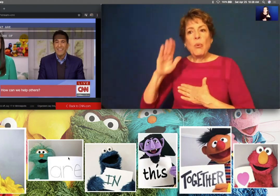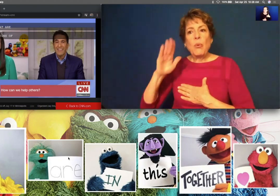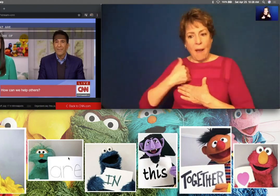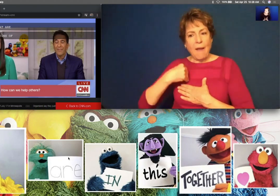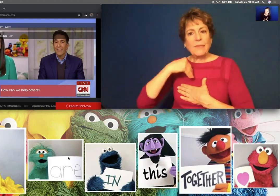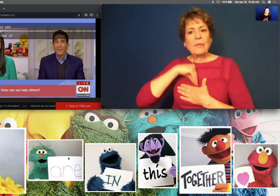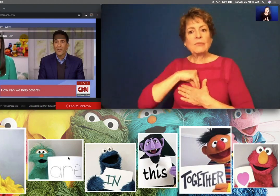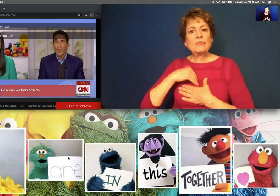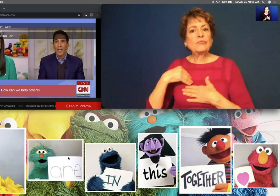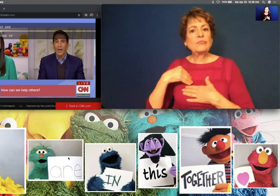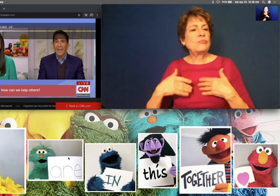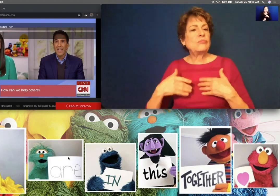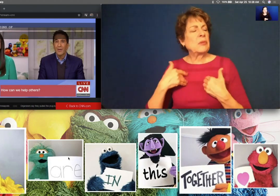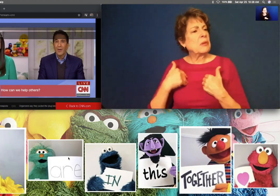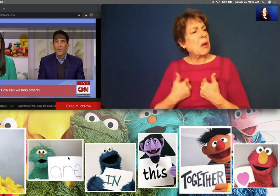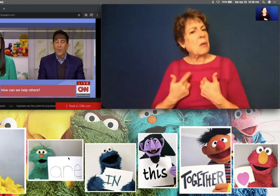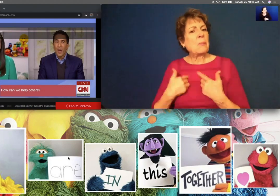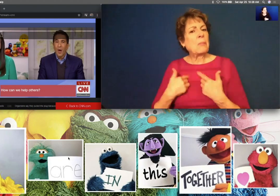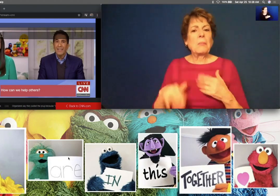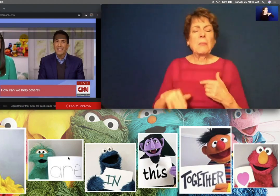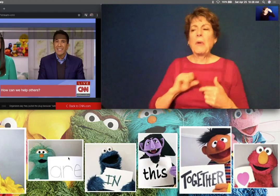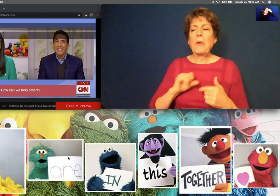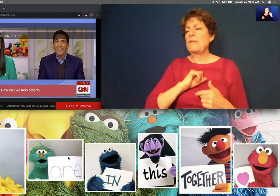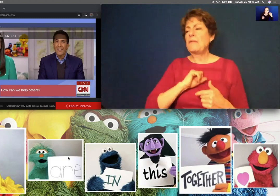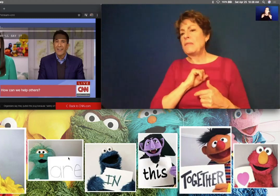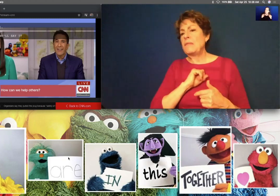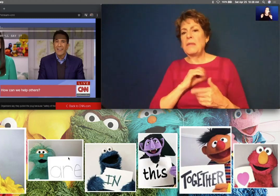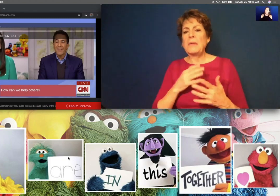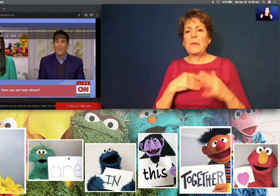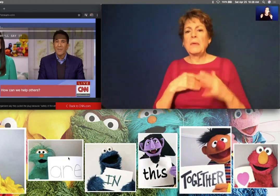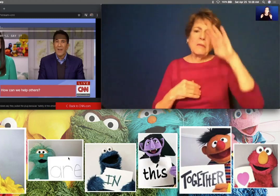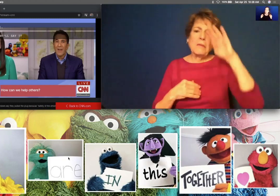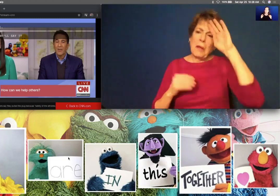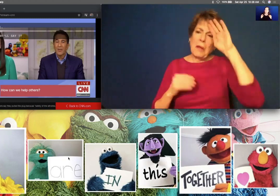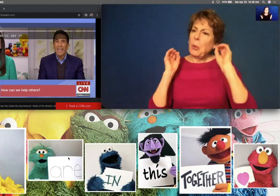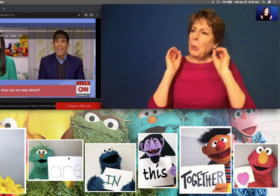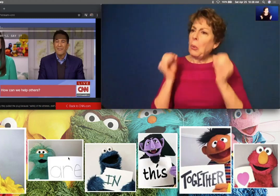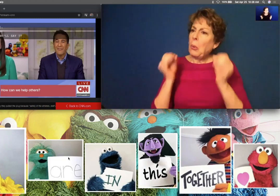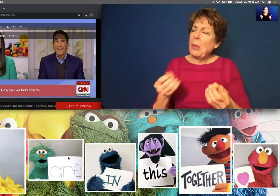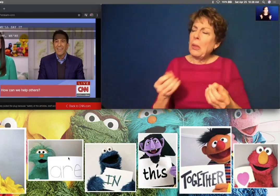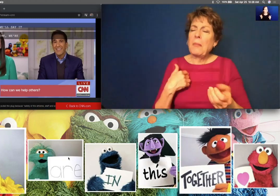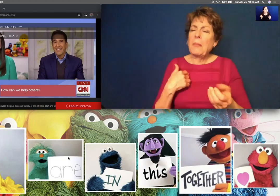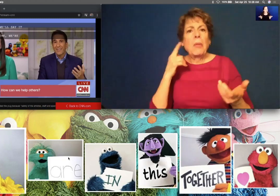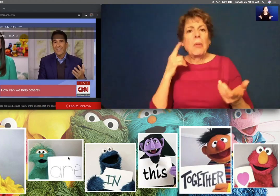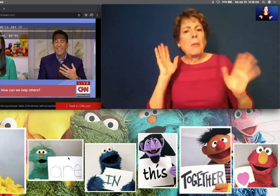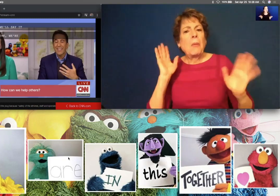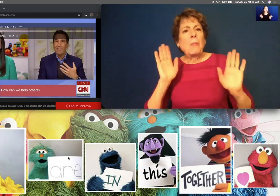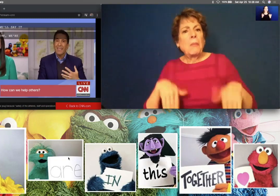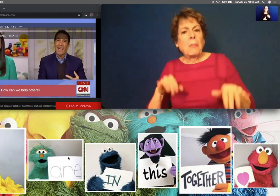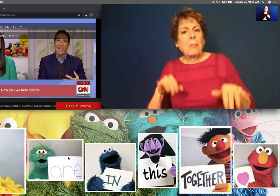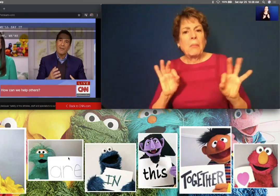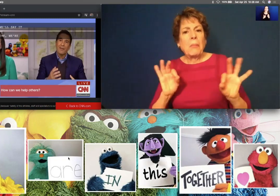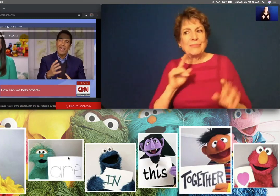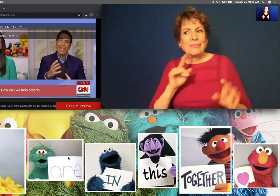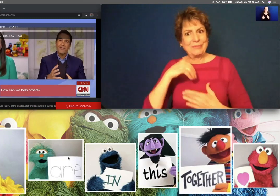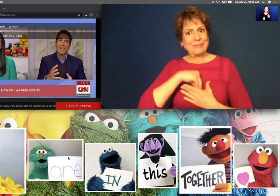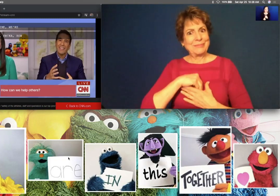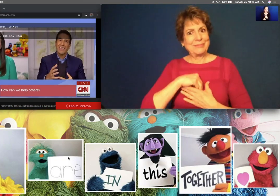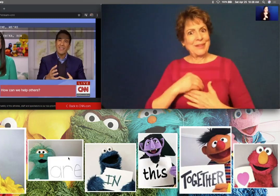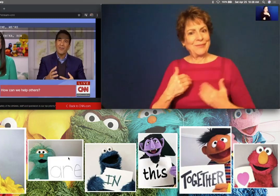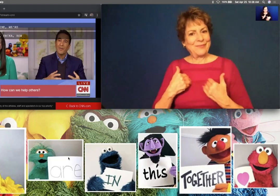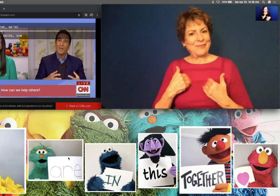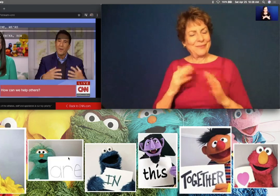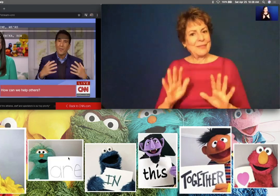as well. But we've said it all day. We'll say it, I think, for a long time. We're all in this together, Erica. How